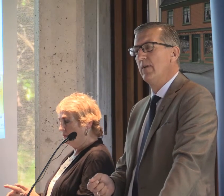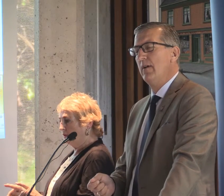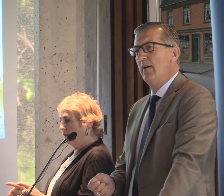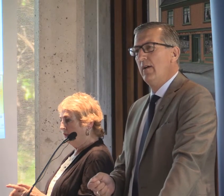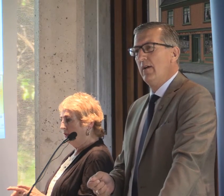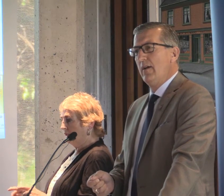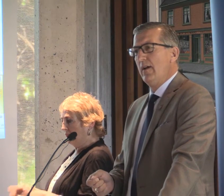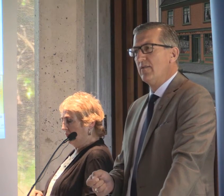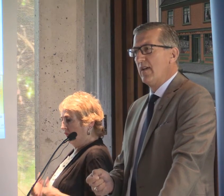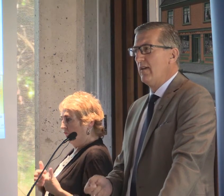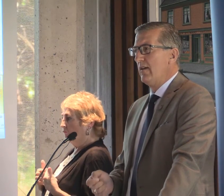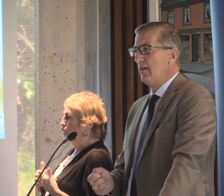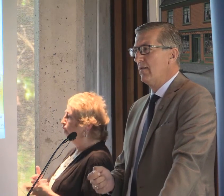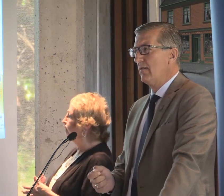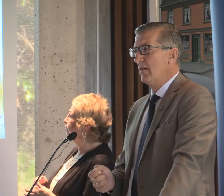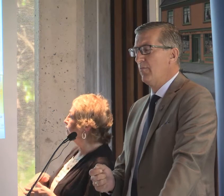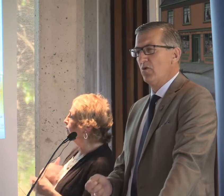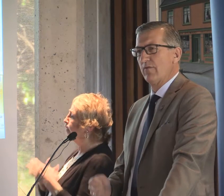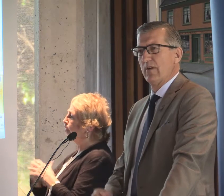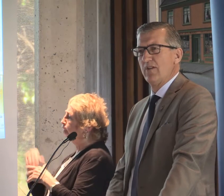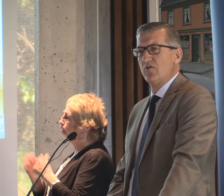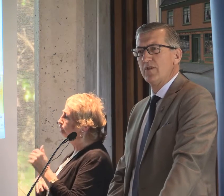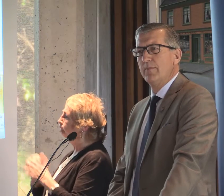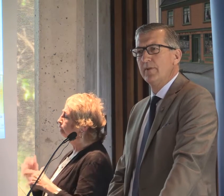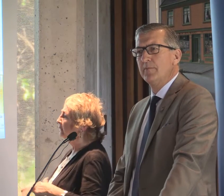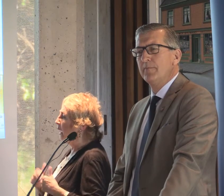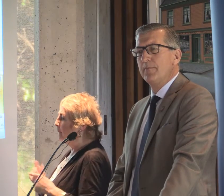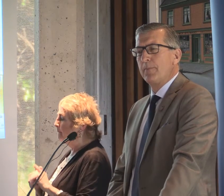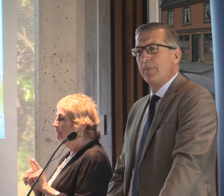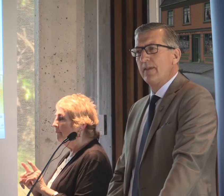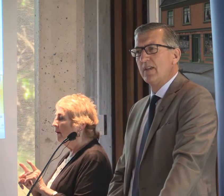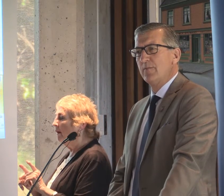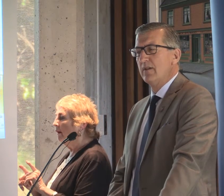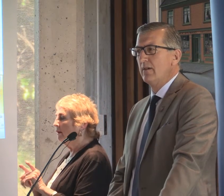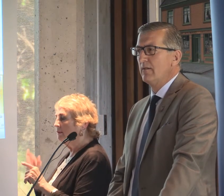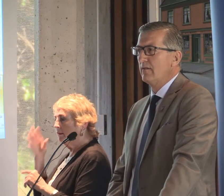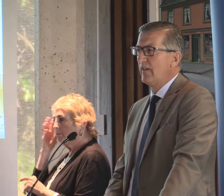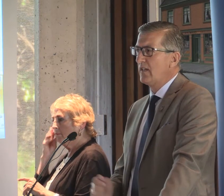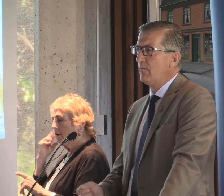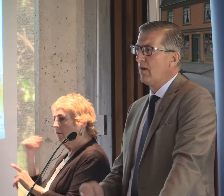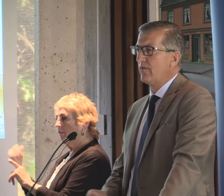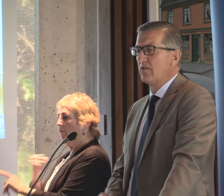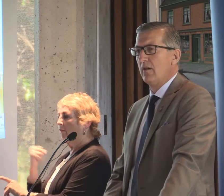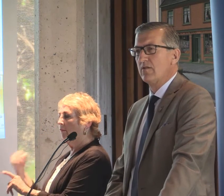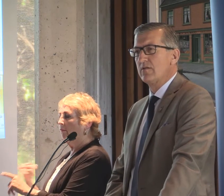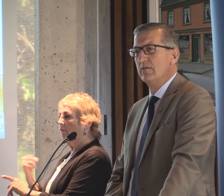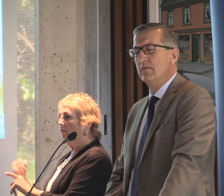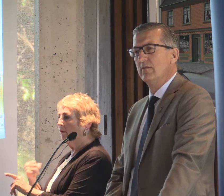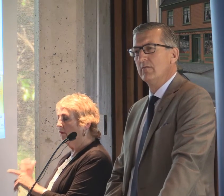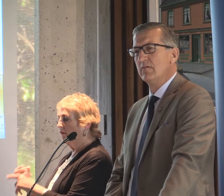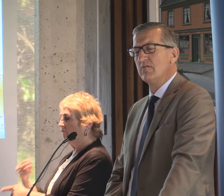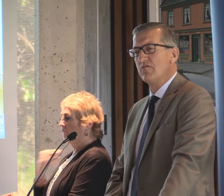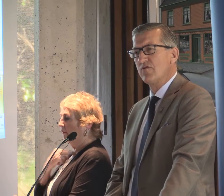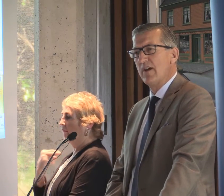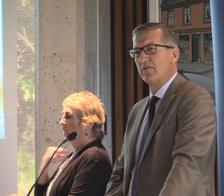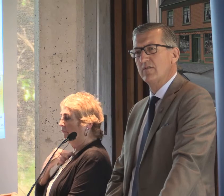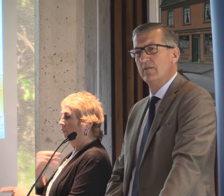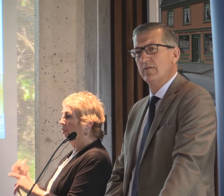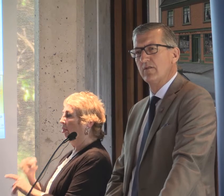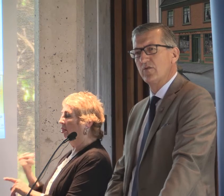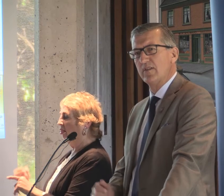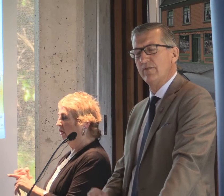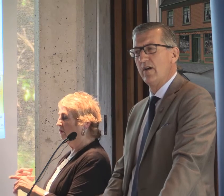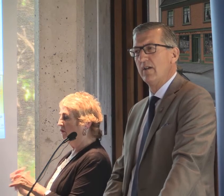lifestyle is in an abusive relationship, has been a victim of assaults,